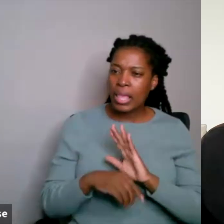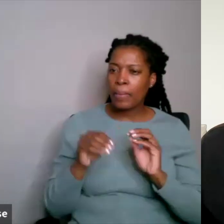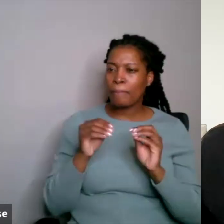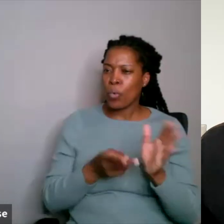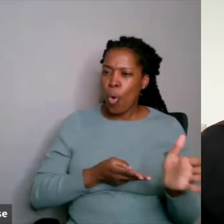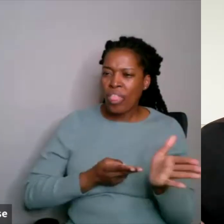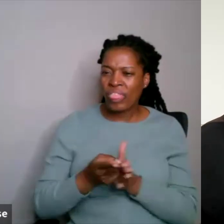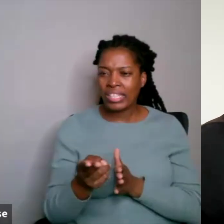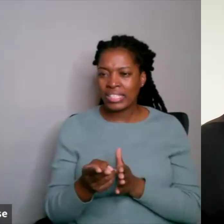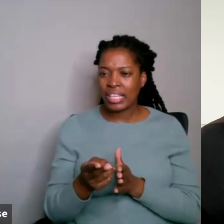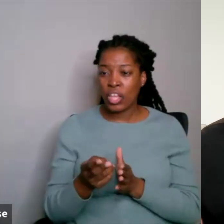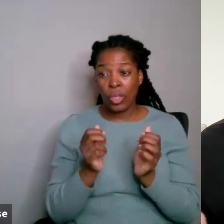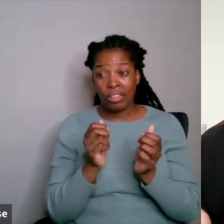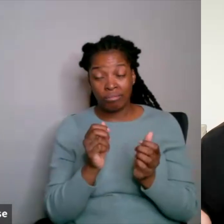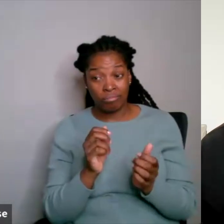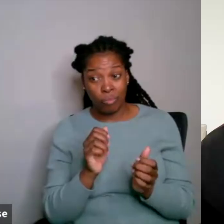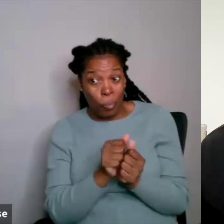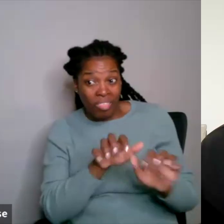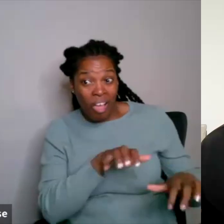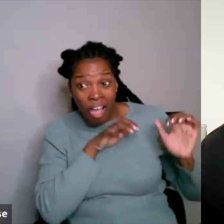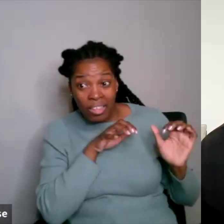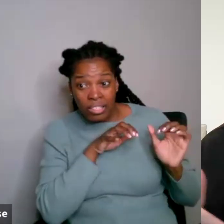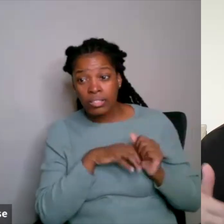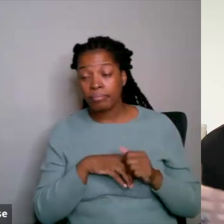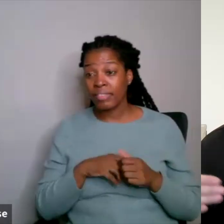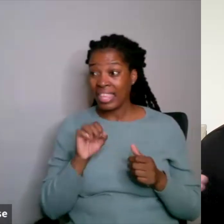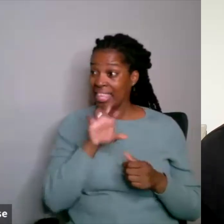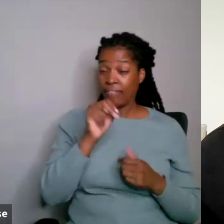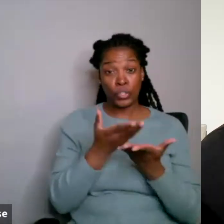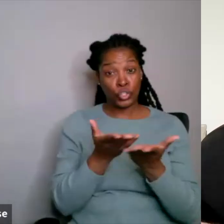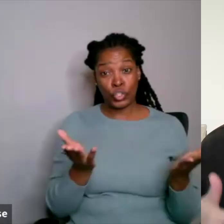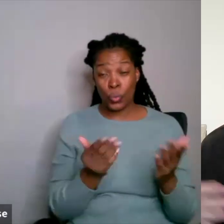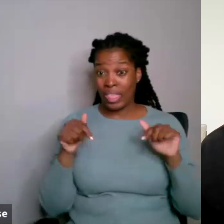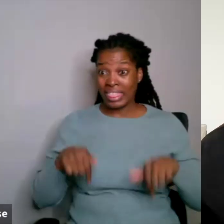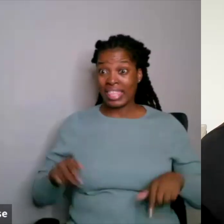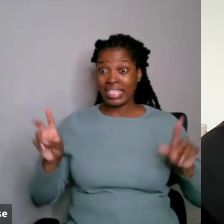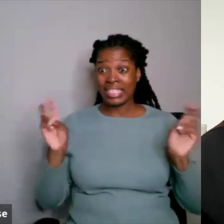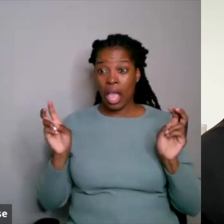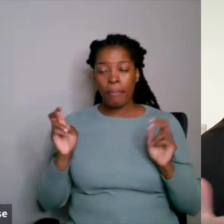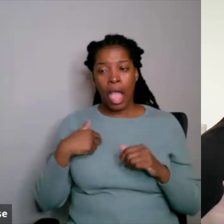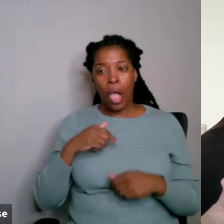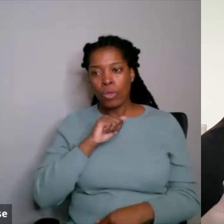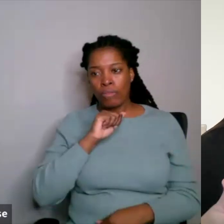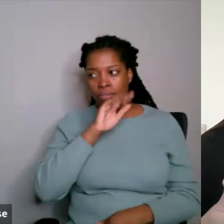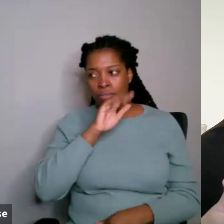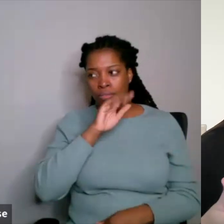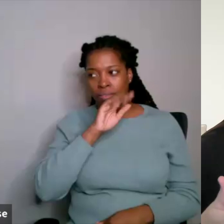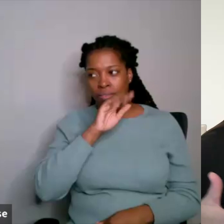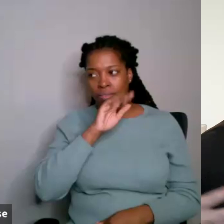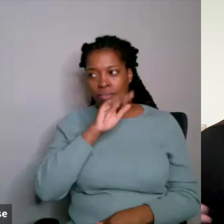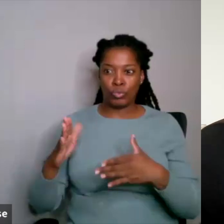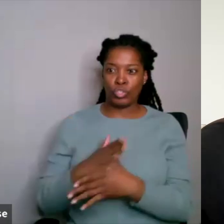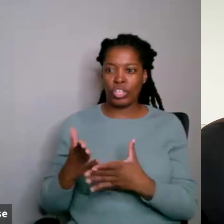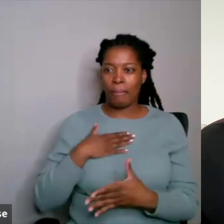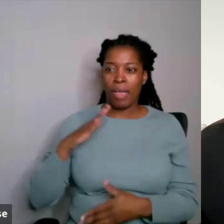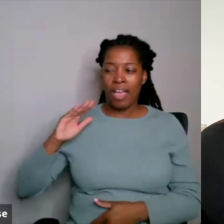authentically. Even with my audience, this topic I would have never touched upon my childhood journey,